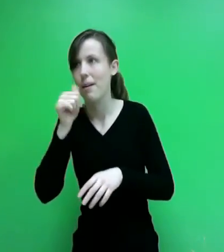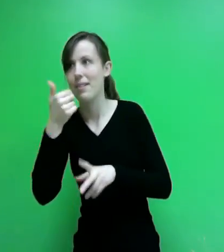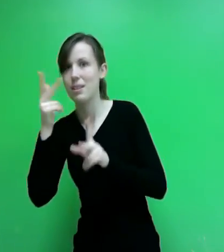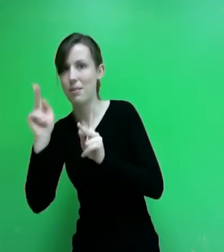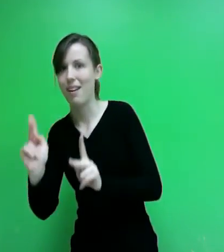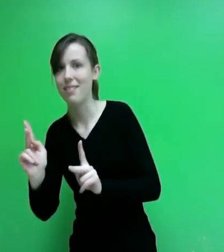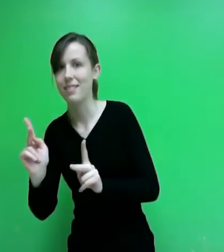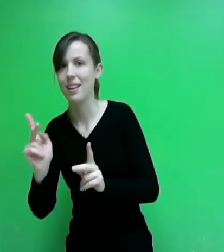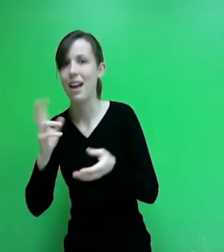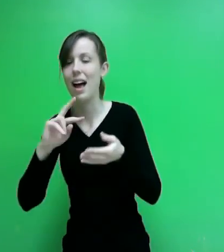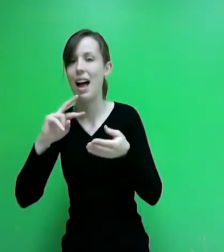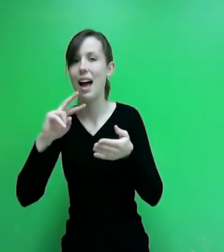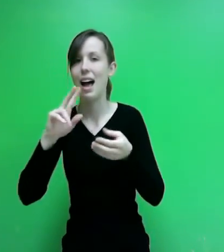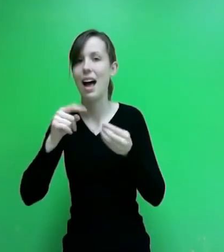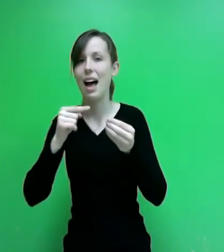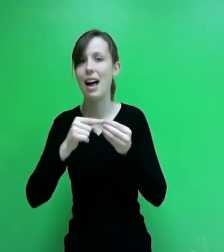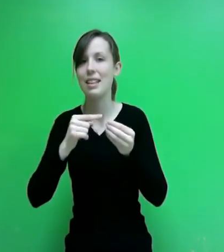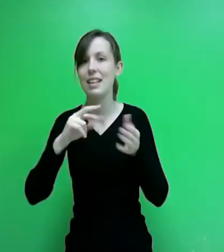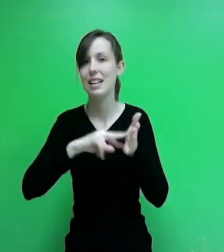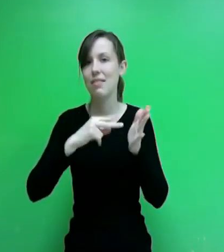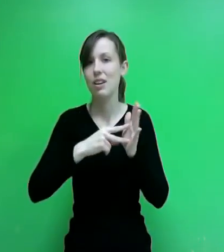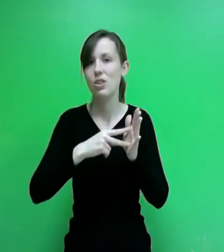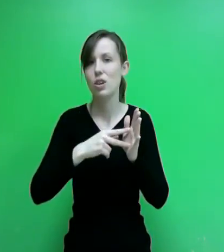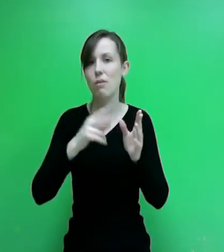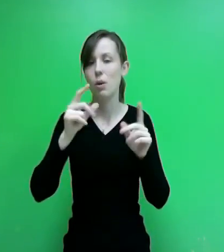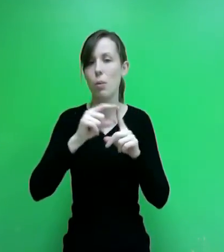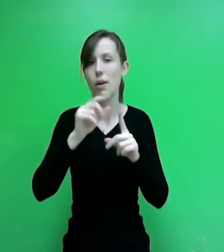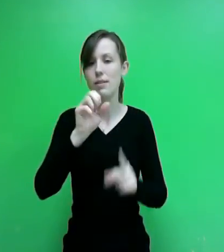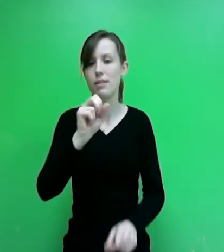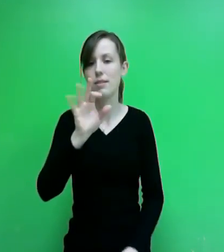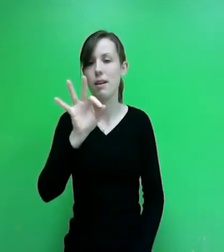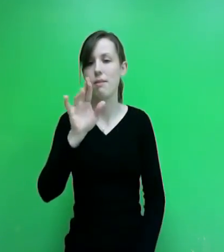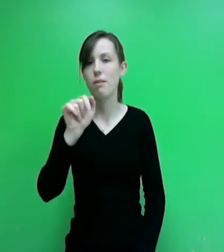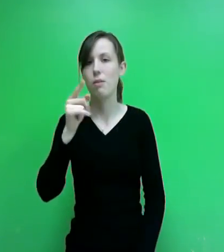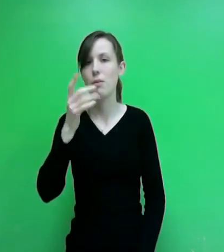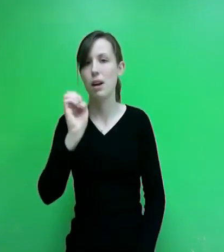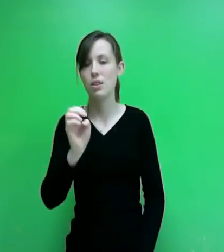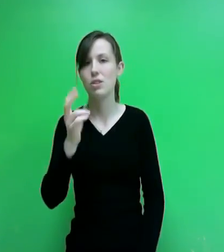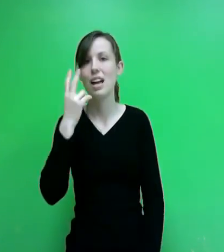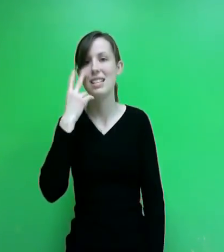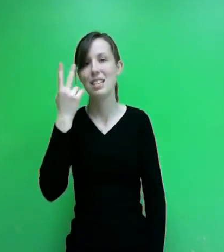definition of the word suffrage. Take care, and I'll see you tomorrow. Bye.